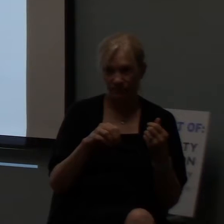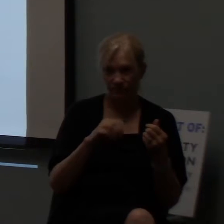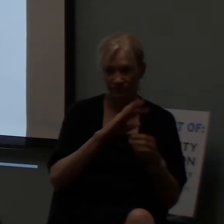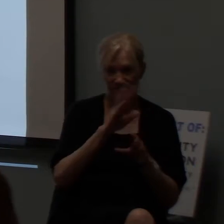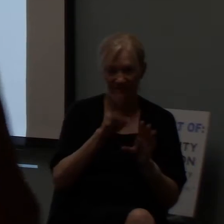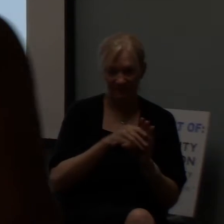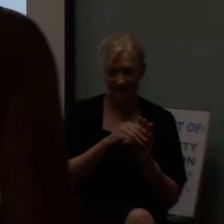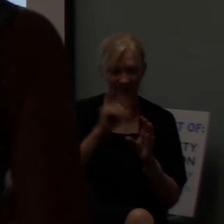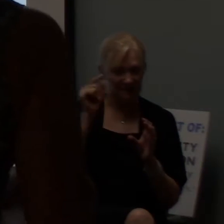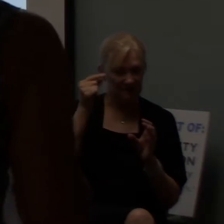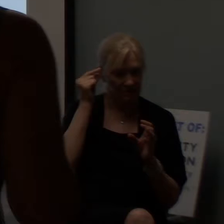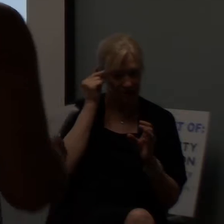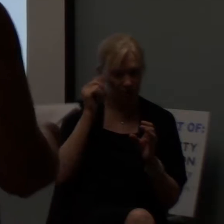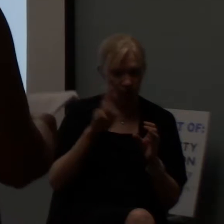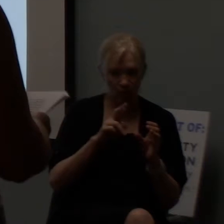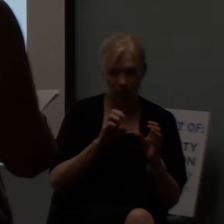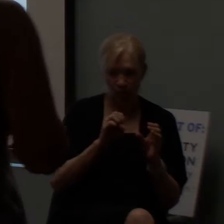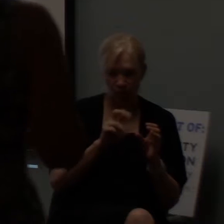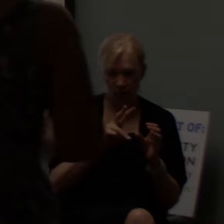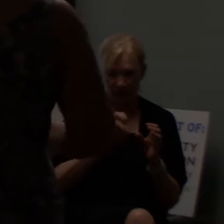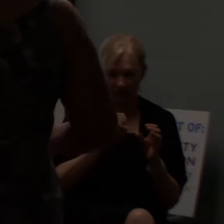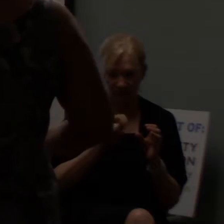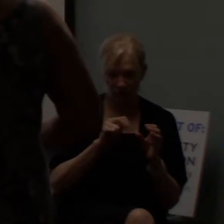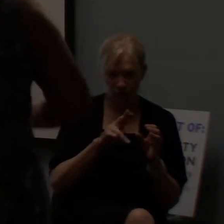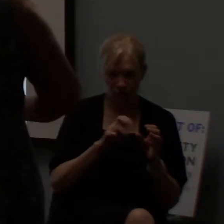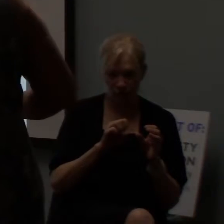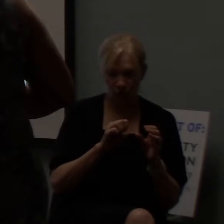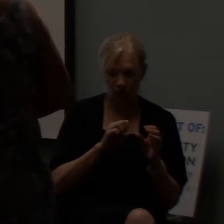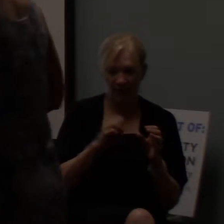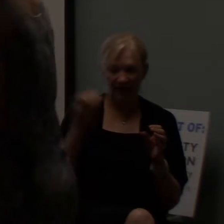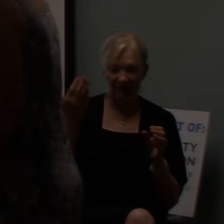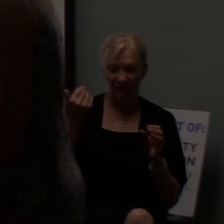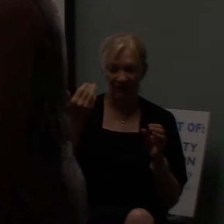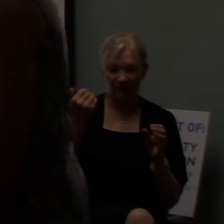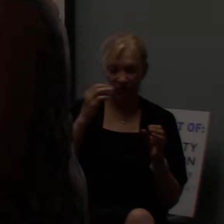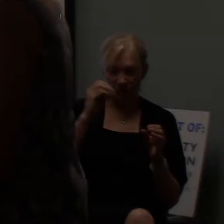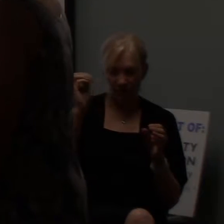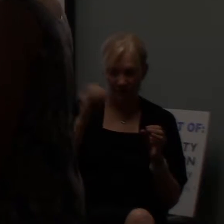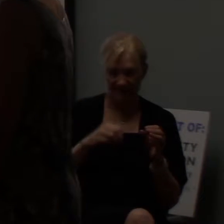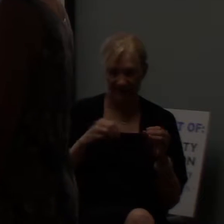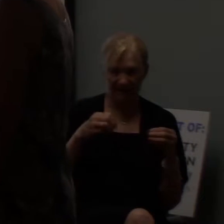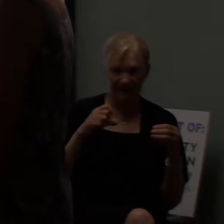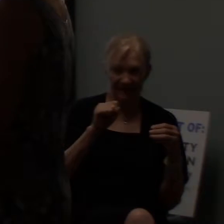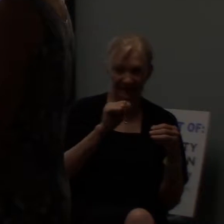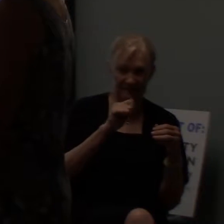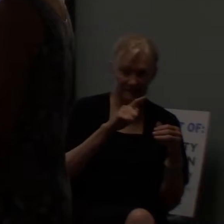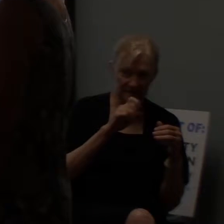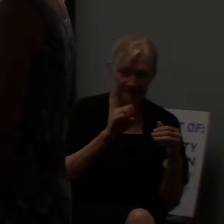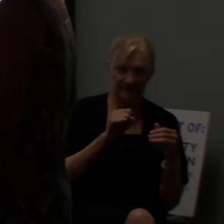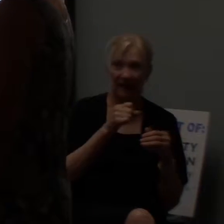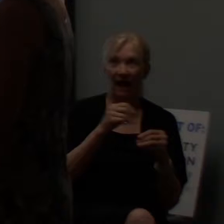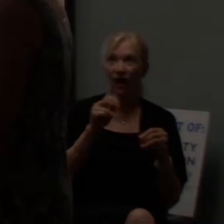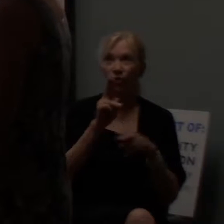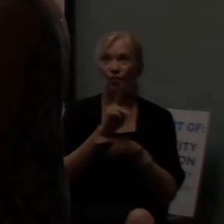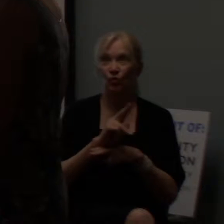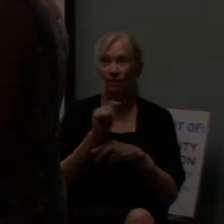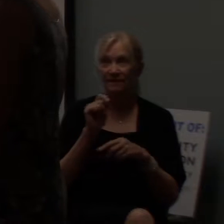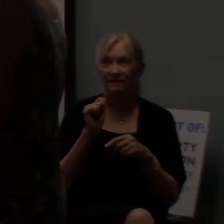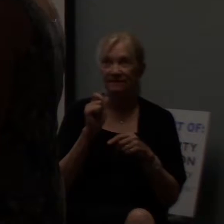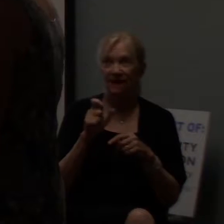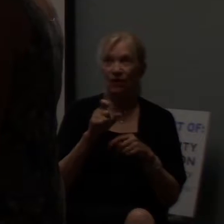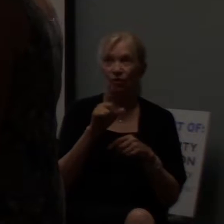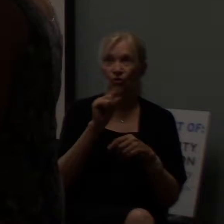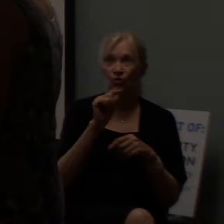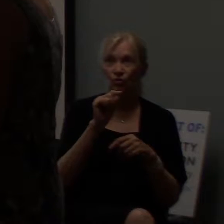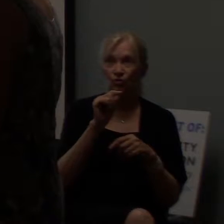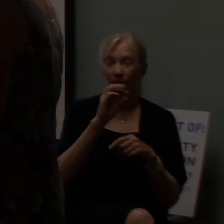intergovernmental revenue. 13% comes from sales and use tax. 20%